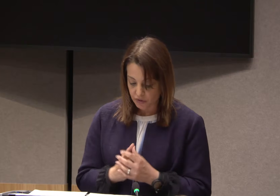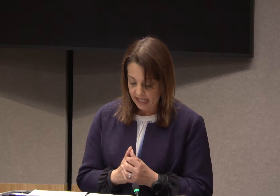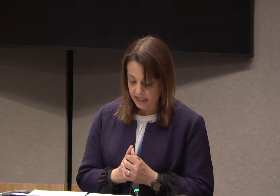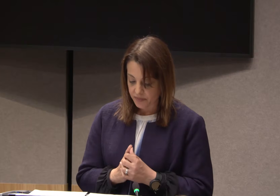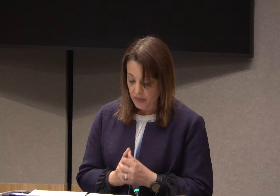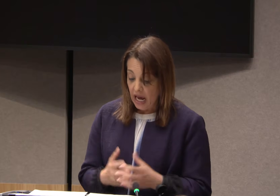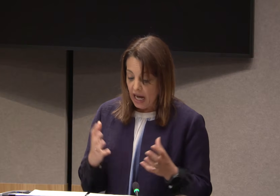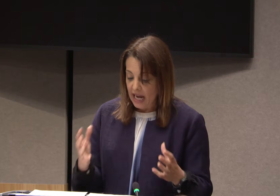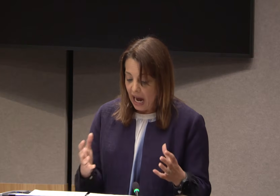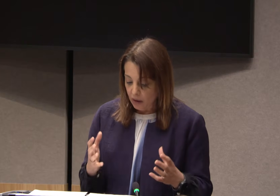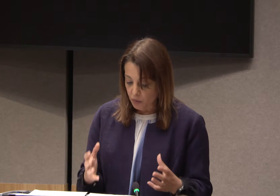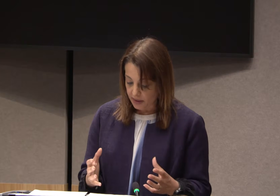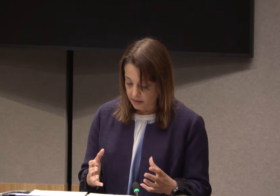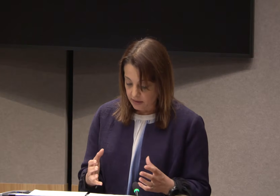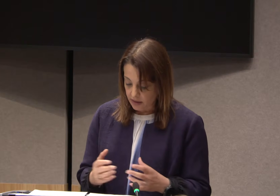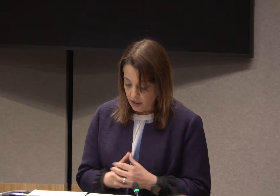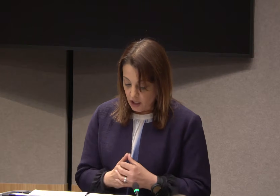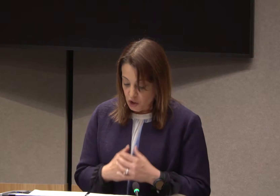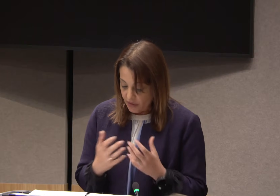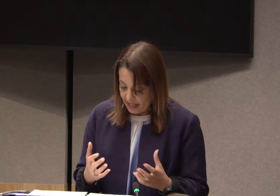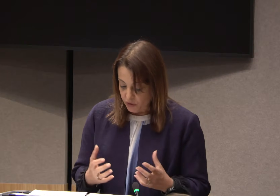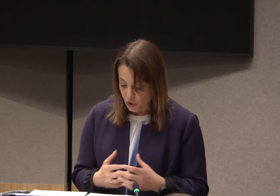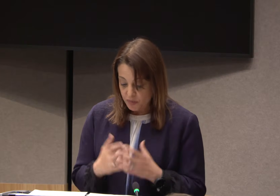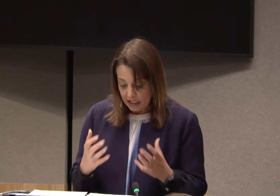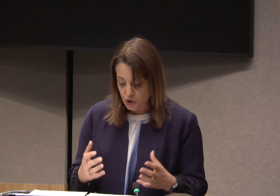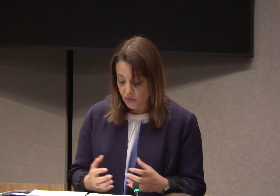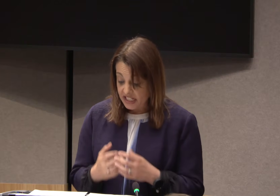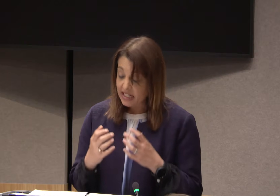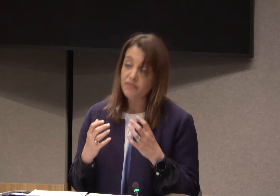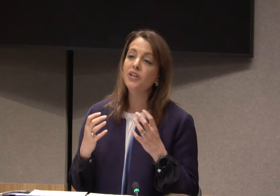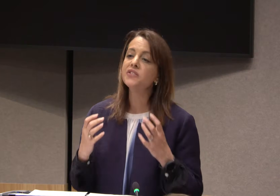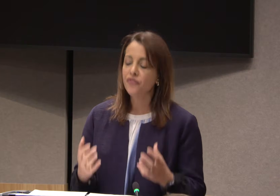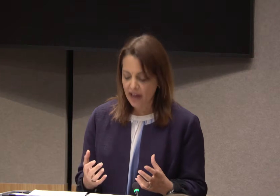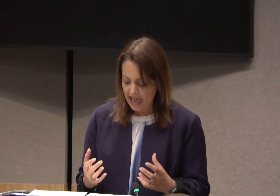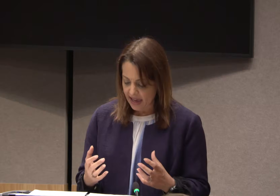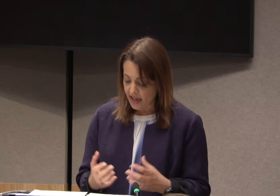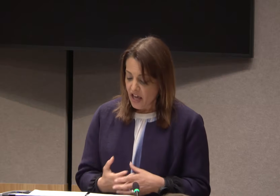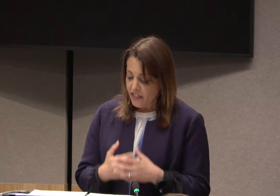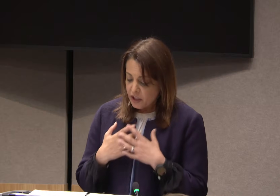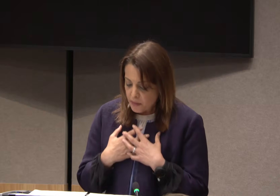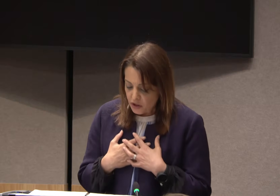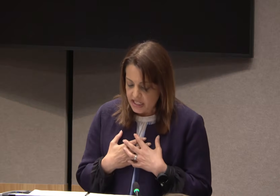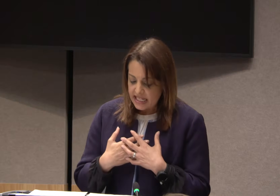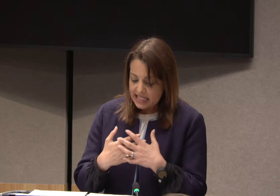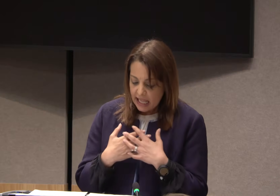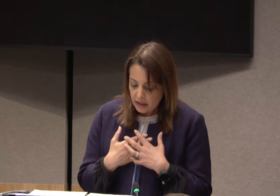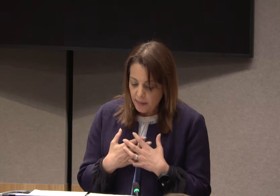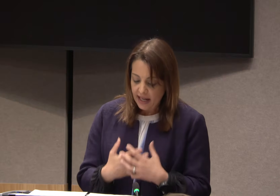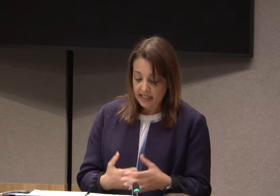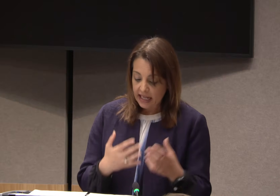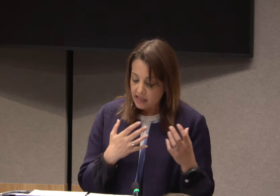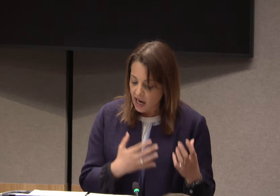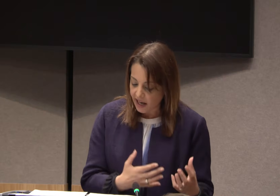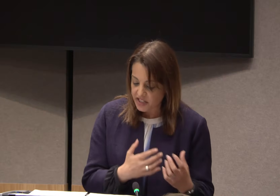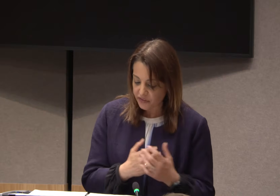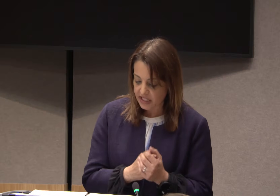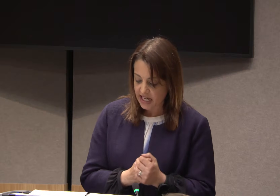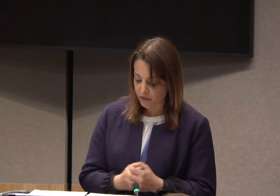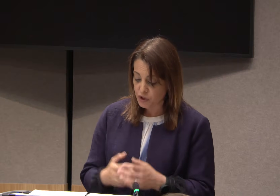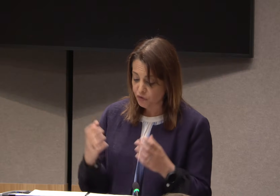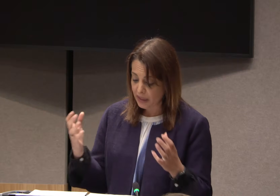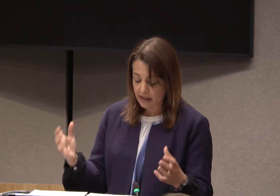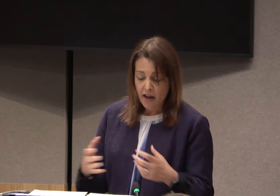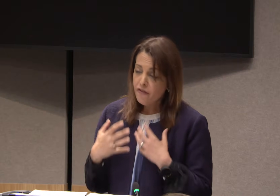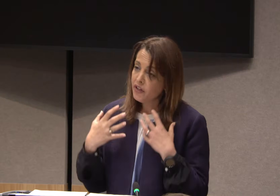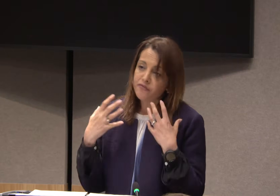to create? And how will you then, of course, make sure that delivery is fair, that communities like mine in Cardiff and